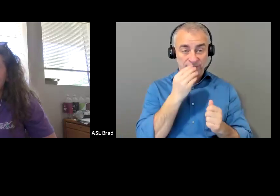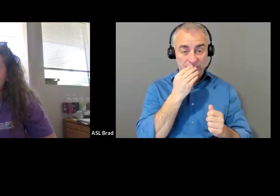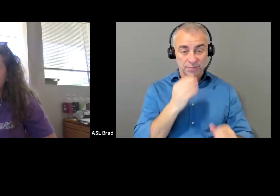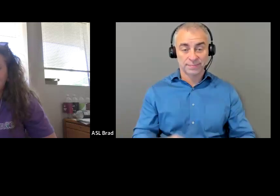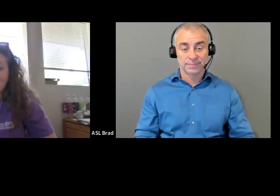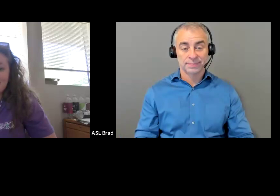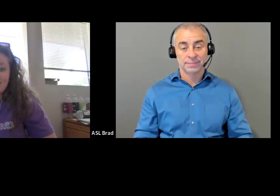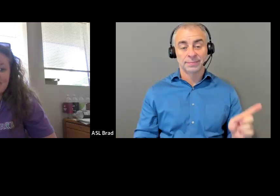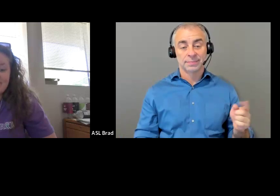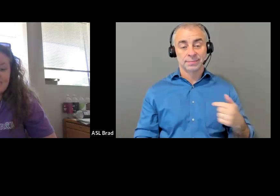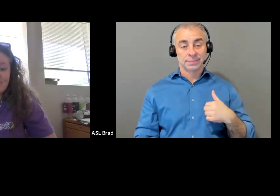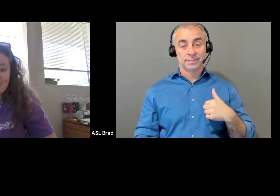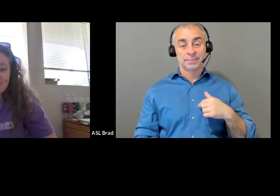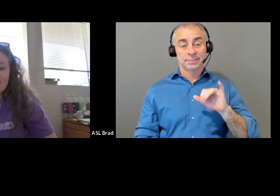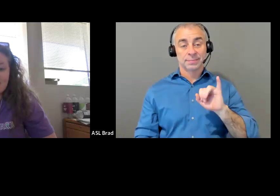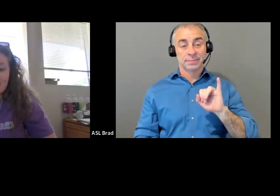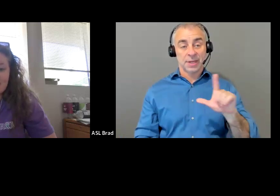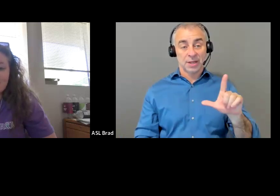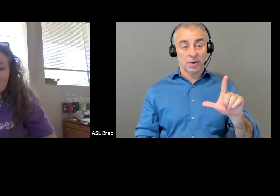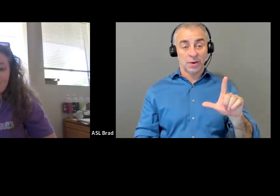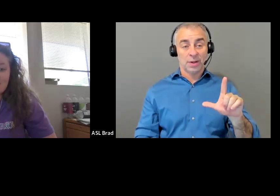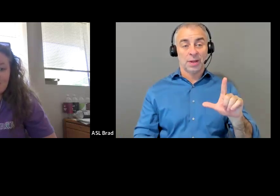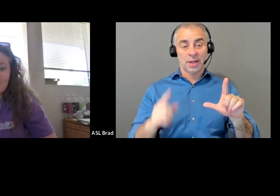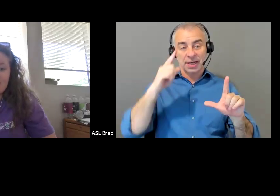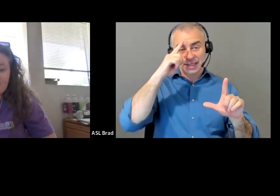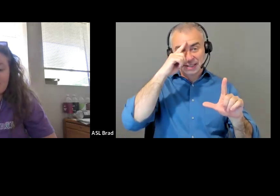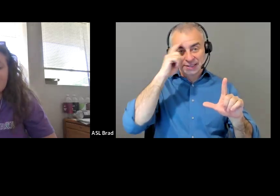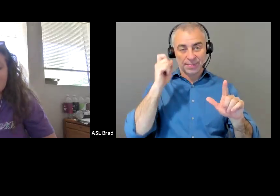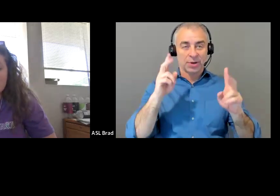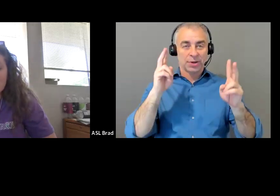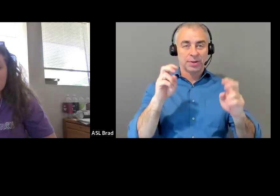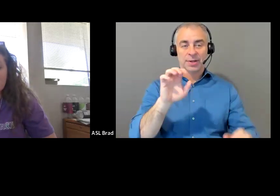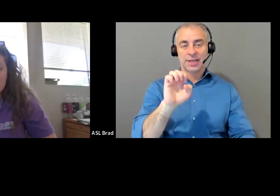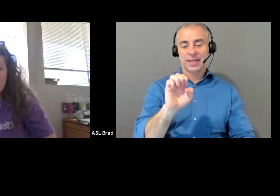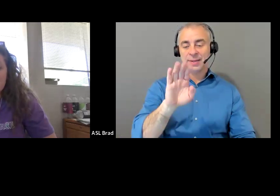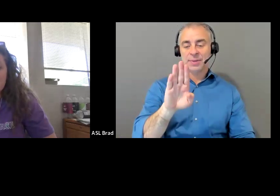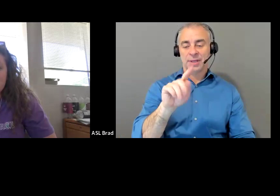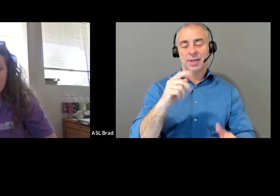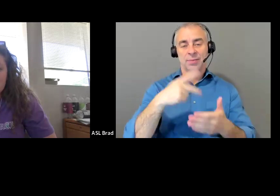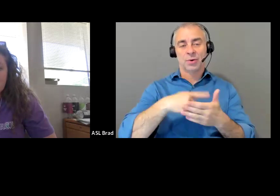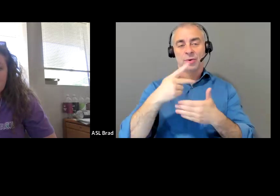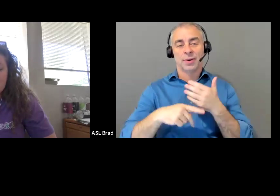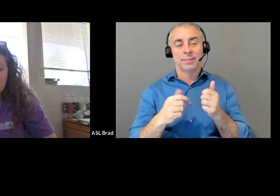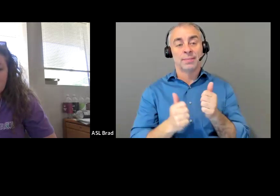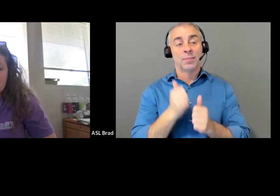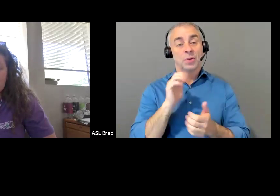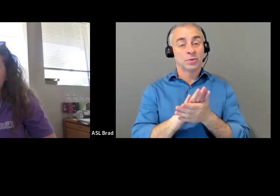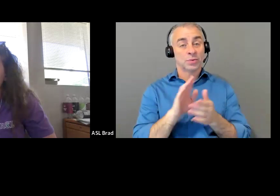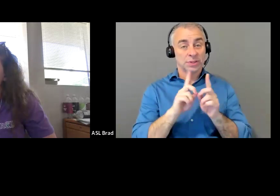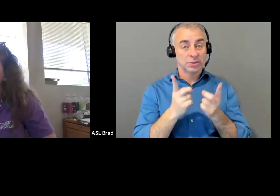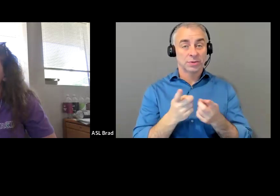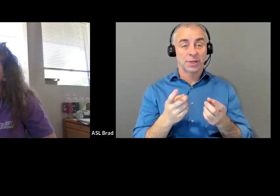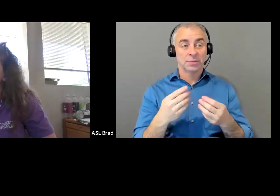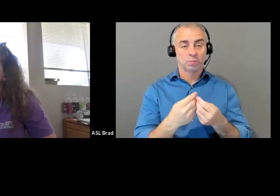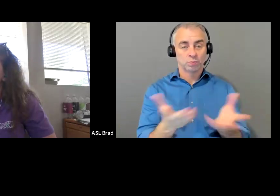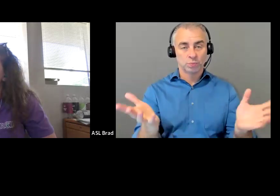I know here in Illinois, they're doing the summer EBT programs. Most of the school districts are doing summer